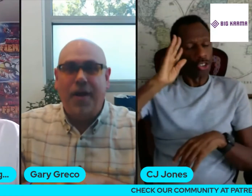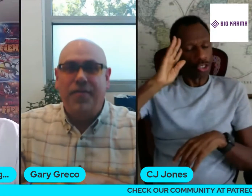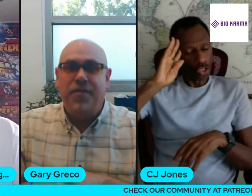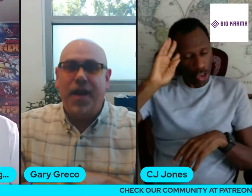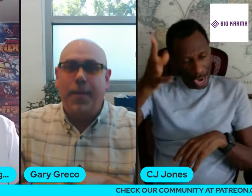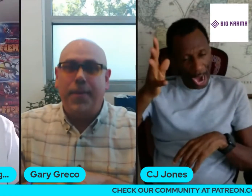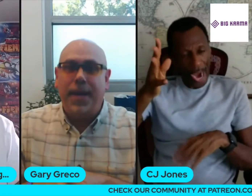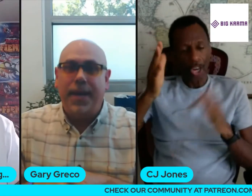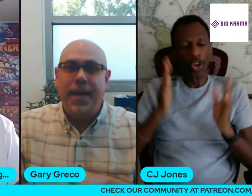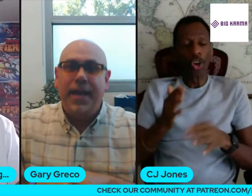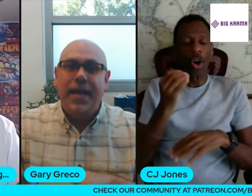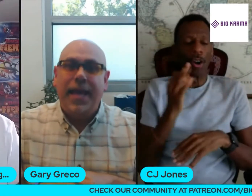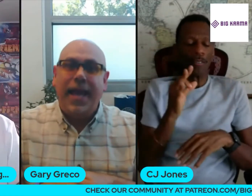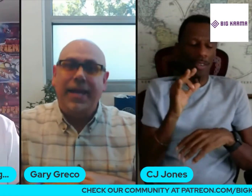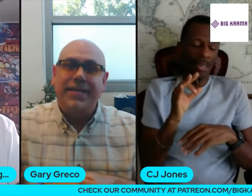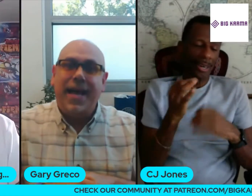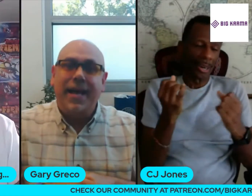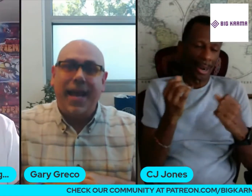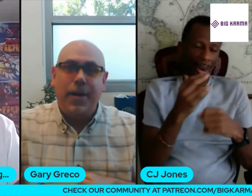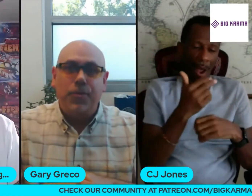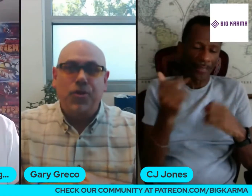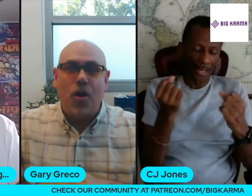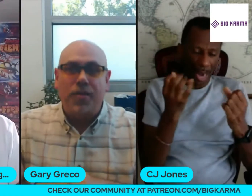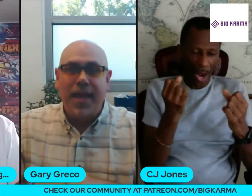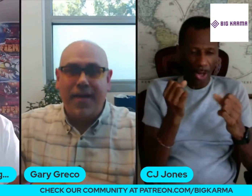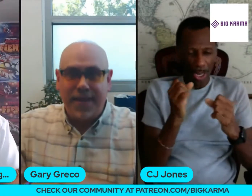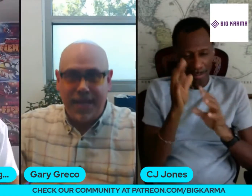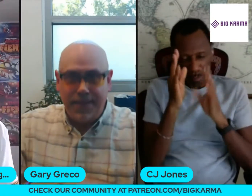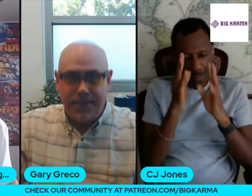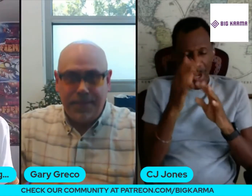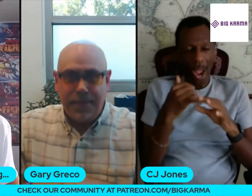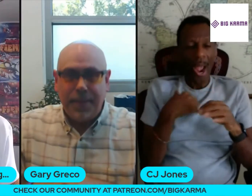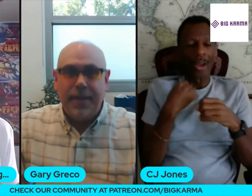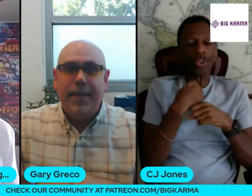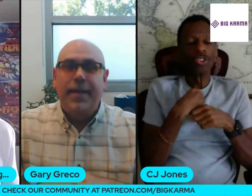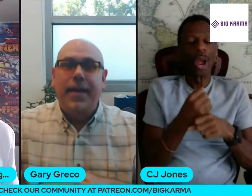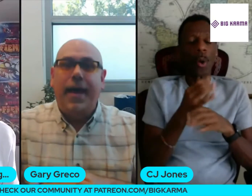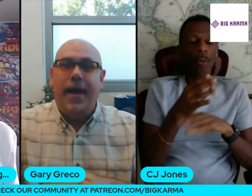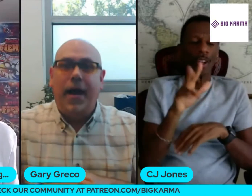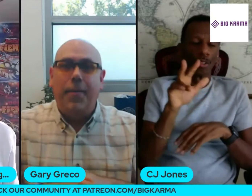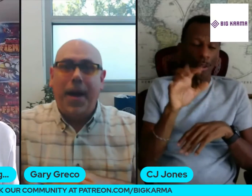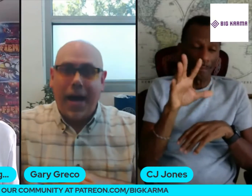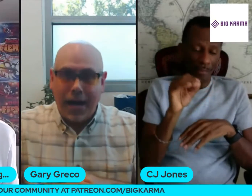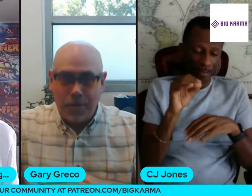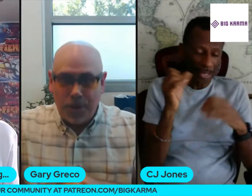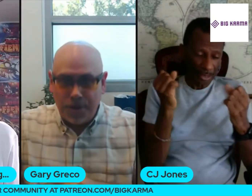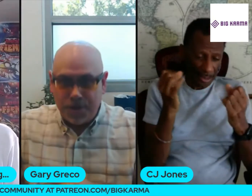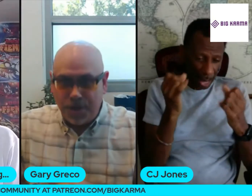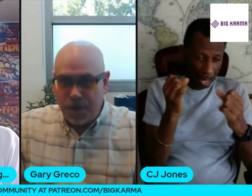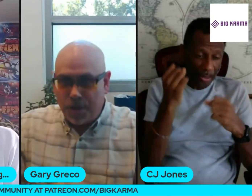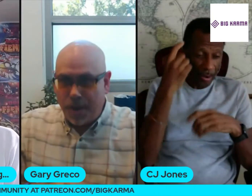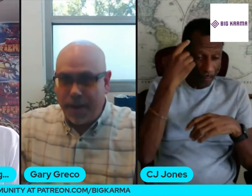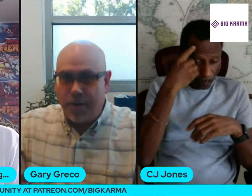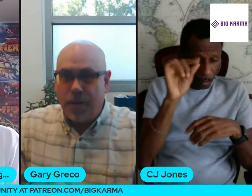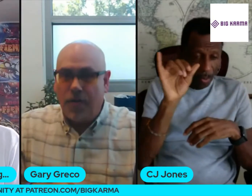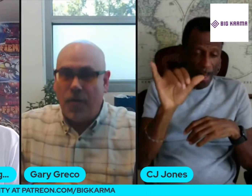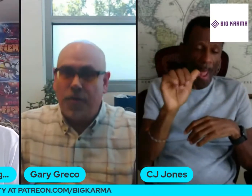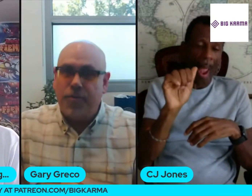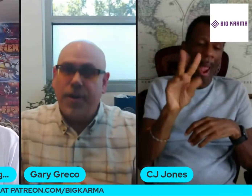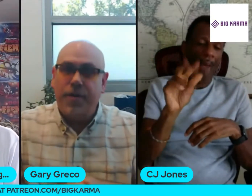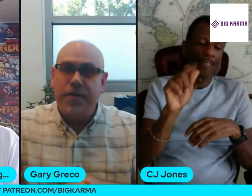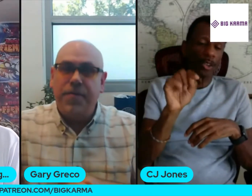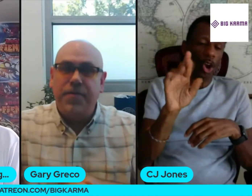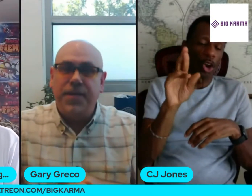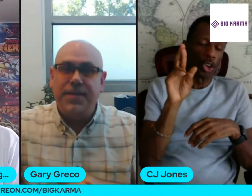job of developing a sign language called Navi. I was the creator of